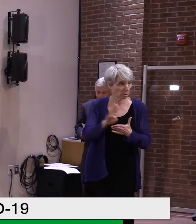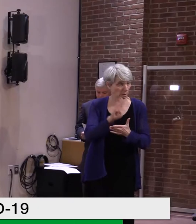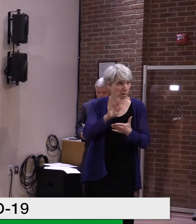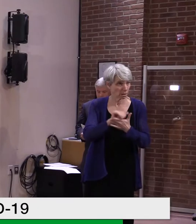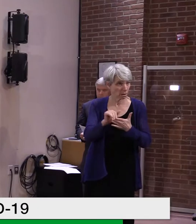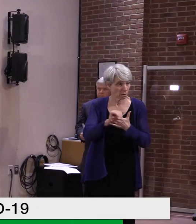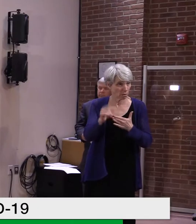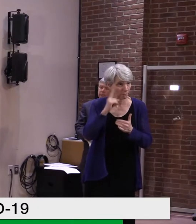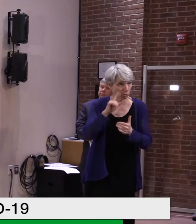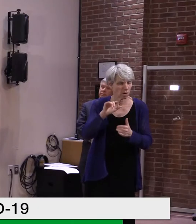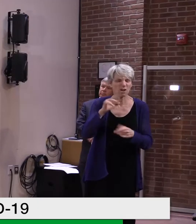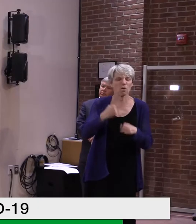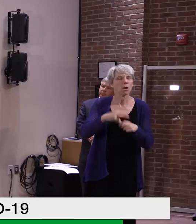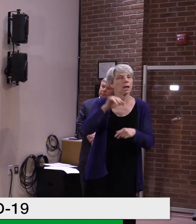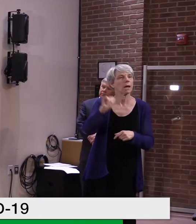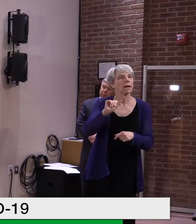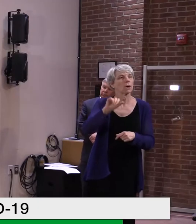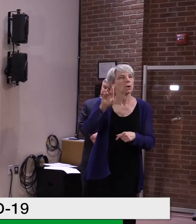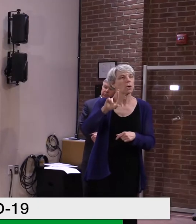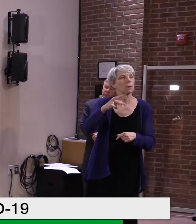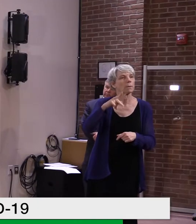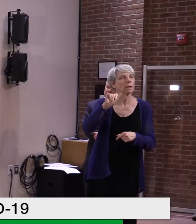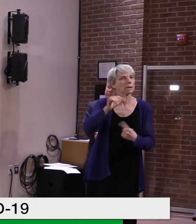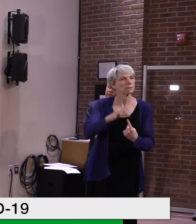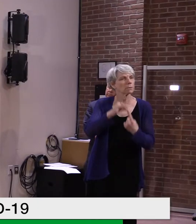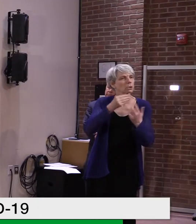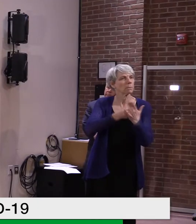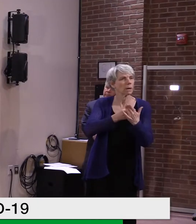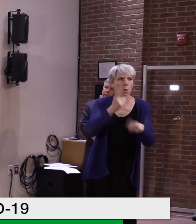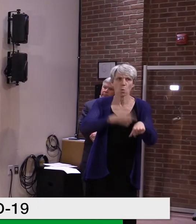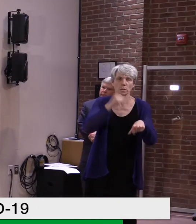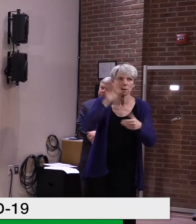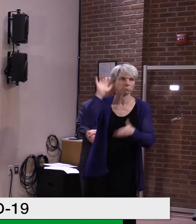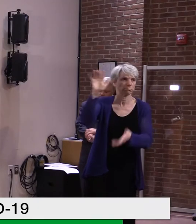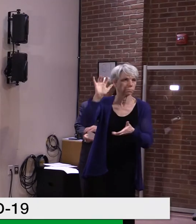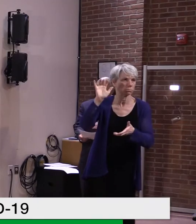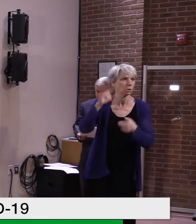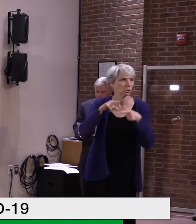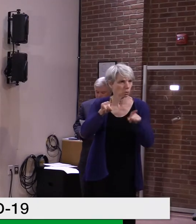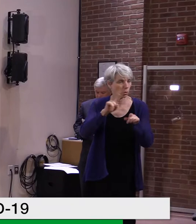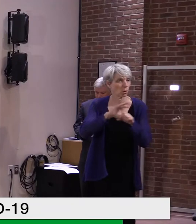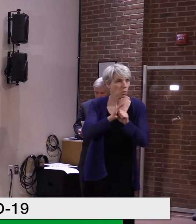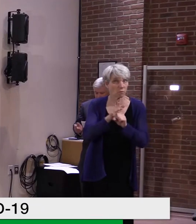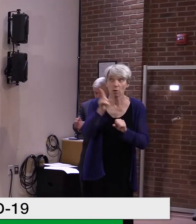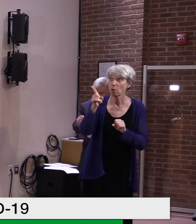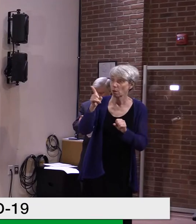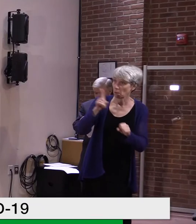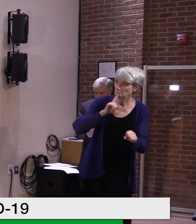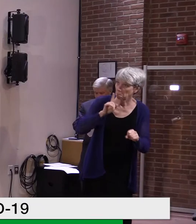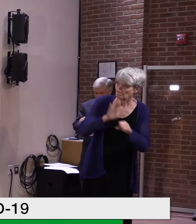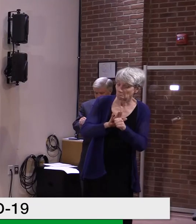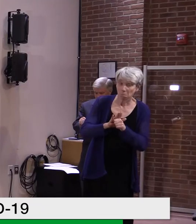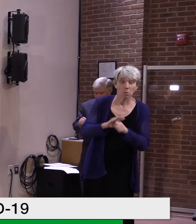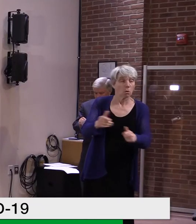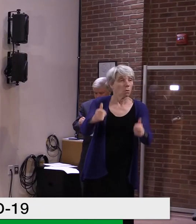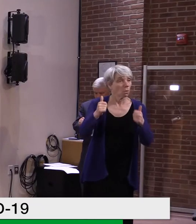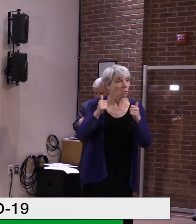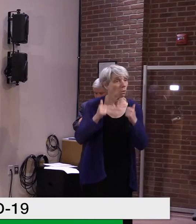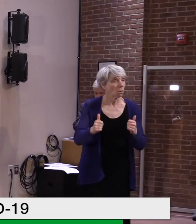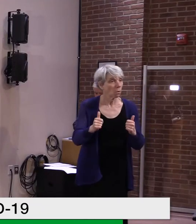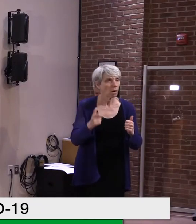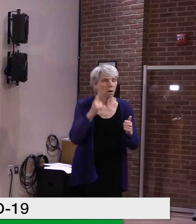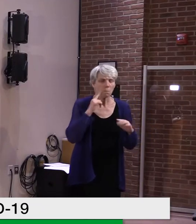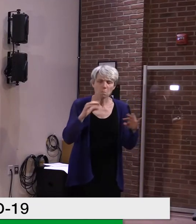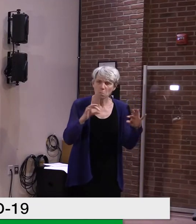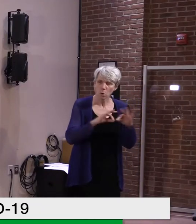money that was going to be available to us, I thought it was necessary to look at what